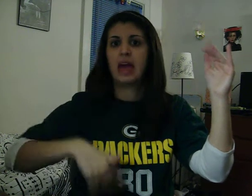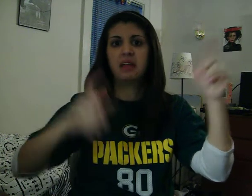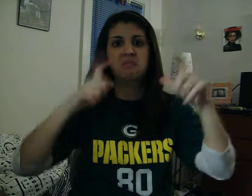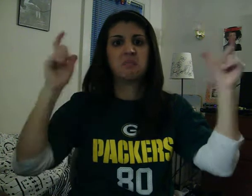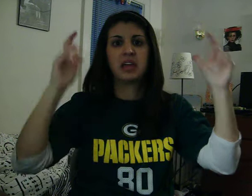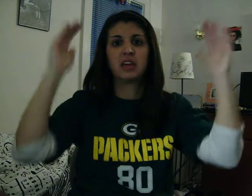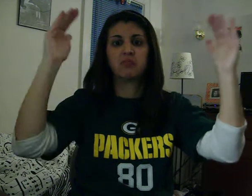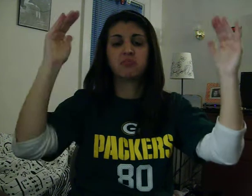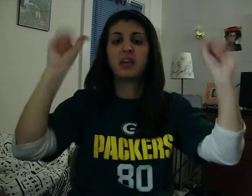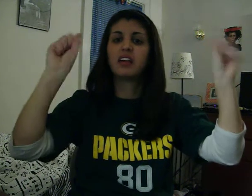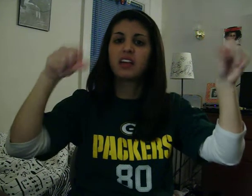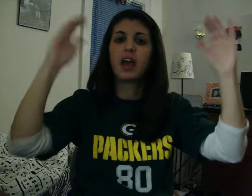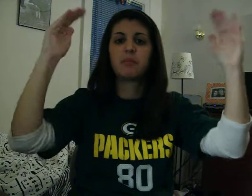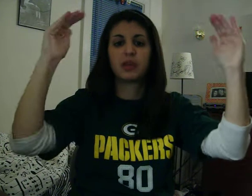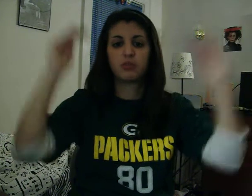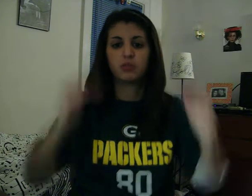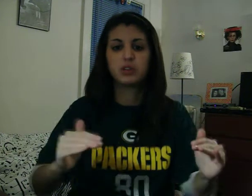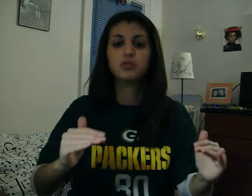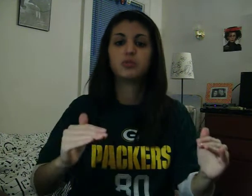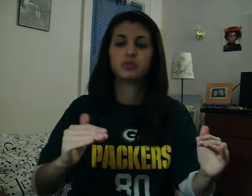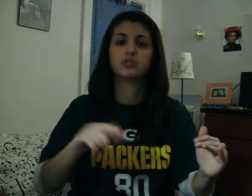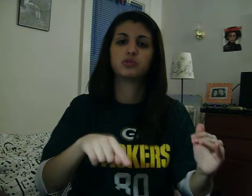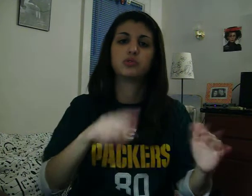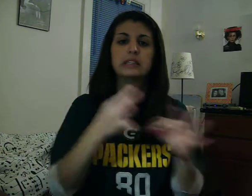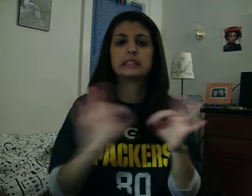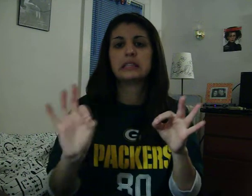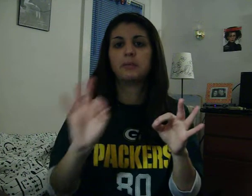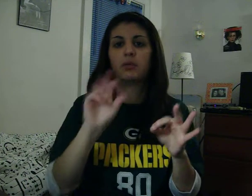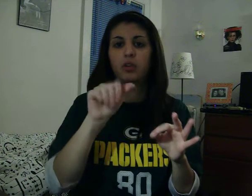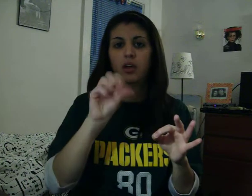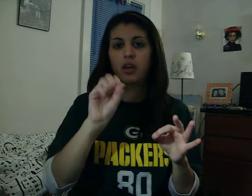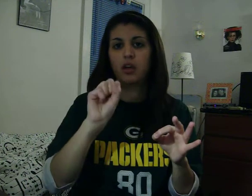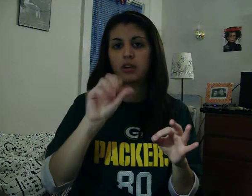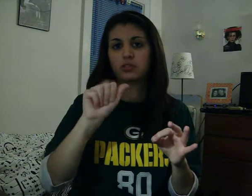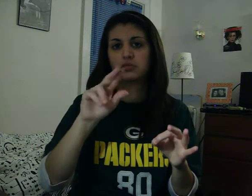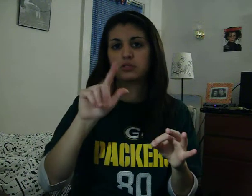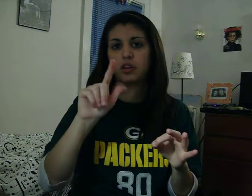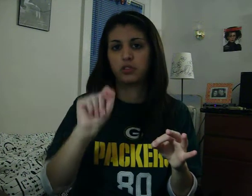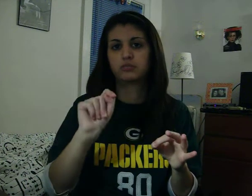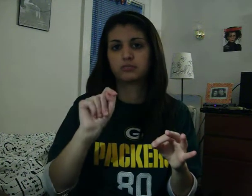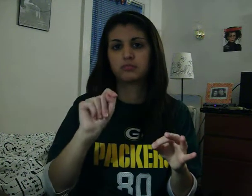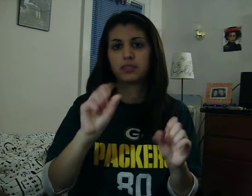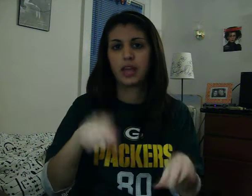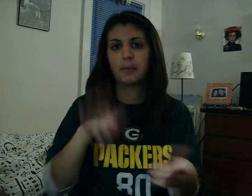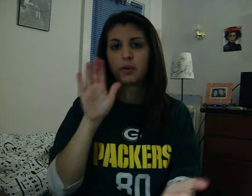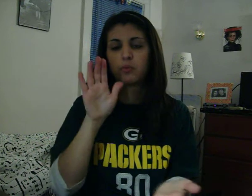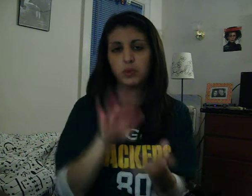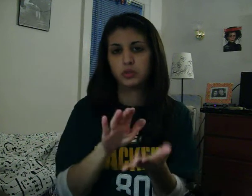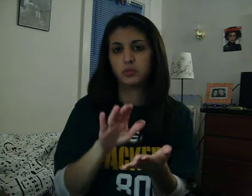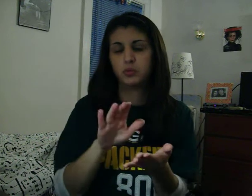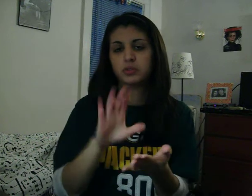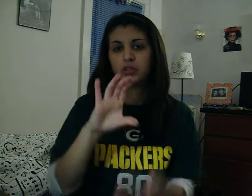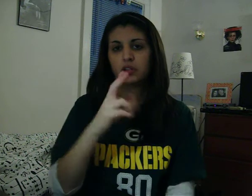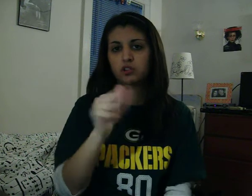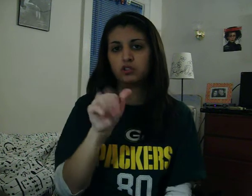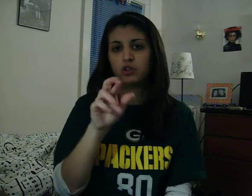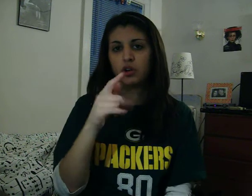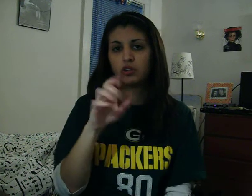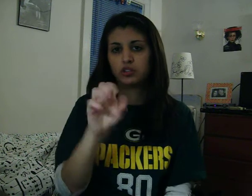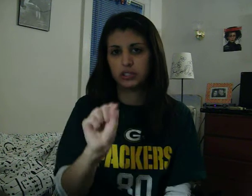to plead guilty to a lesser included offense such as simple assault. If not, the